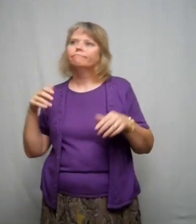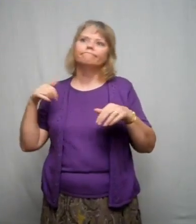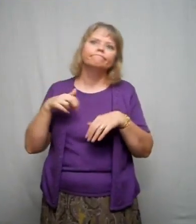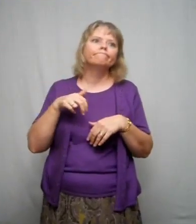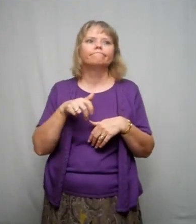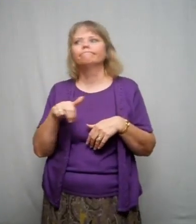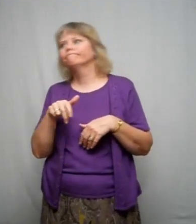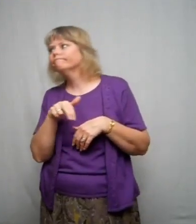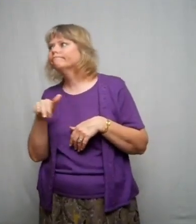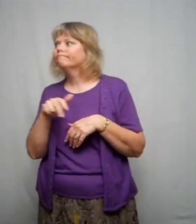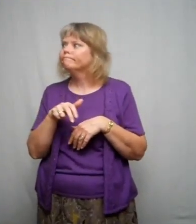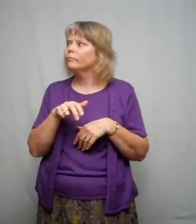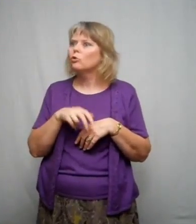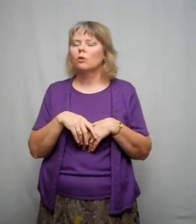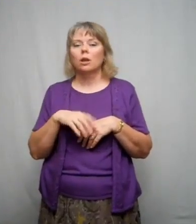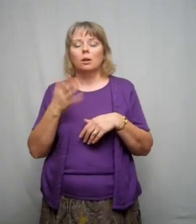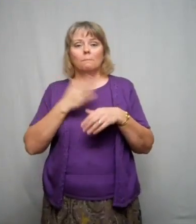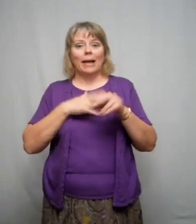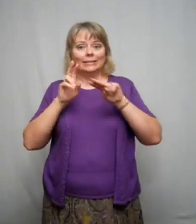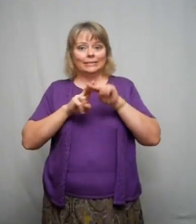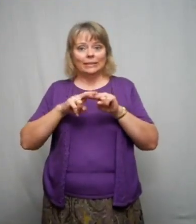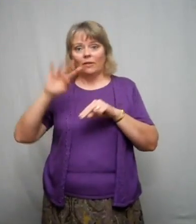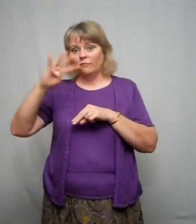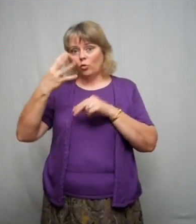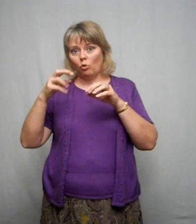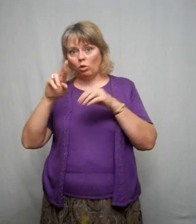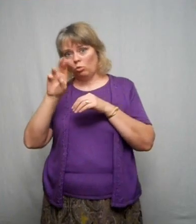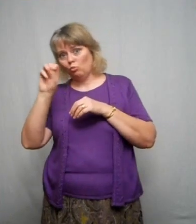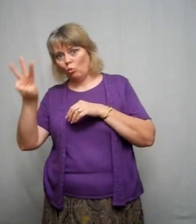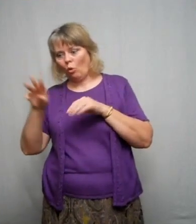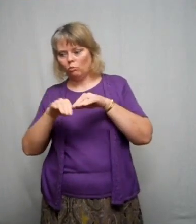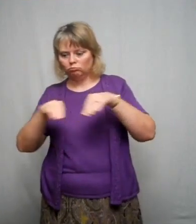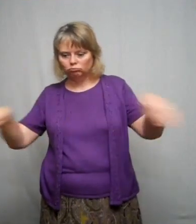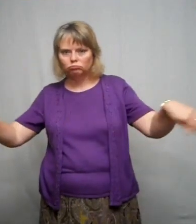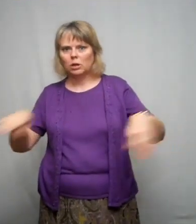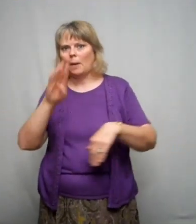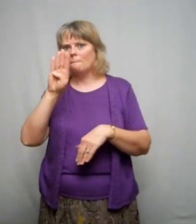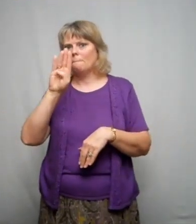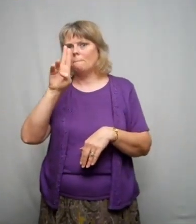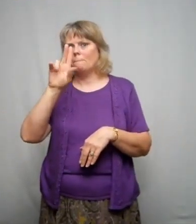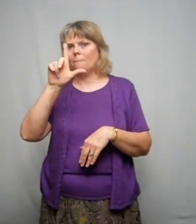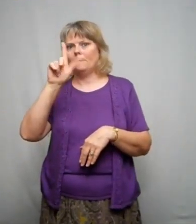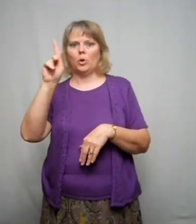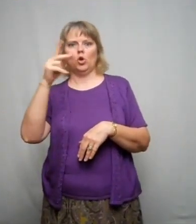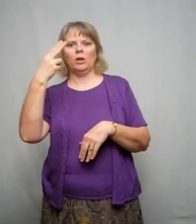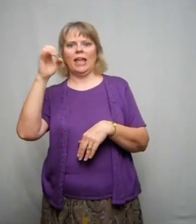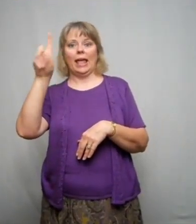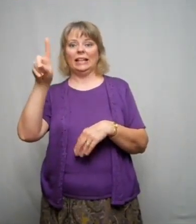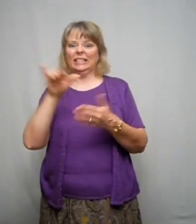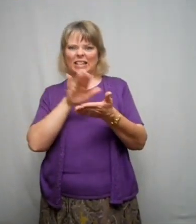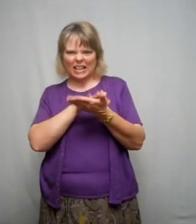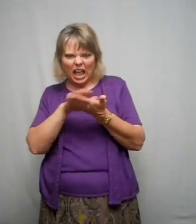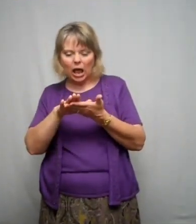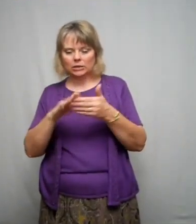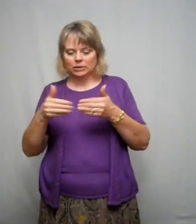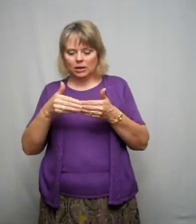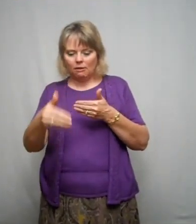walking into the plane, and my seat was in the fourth row. It's in bulkhead section, the area that has the